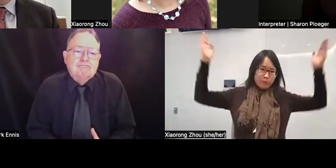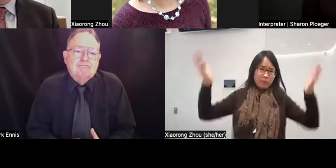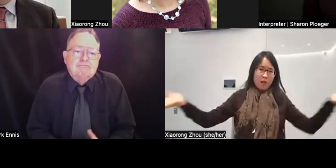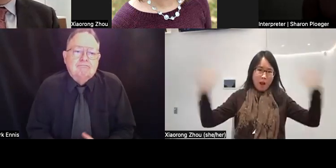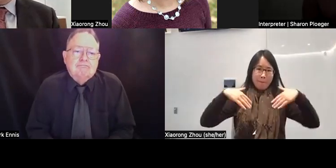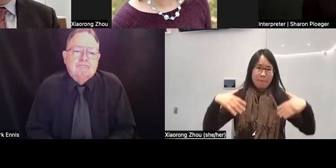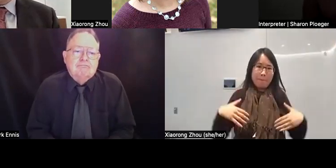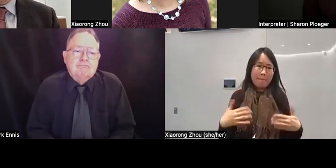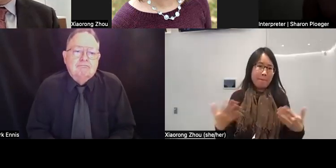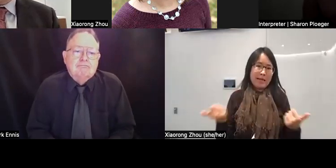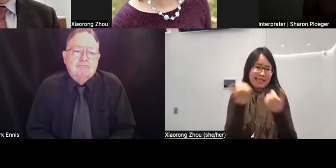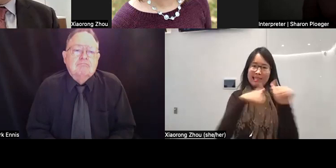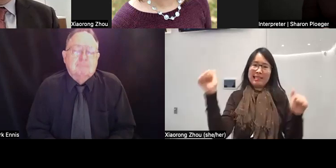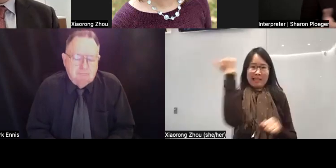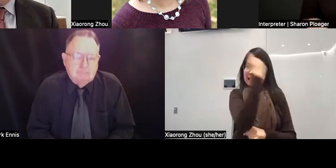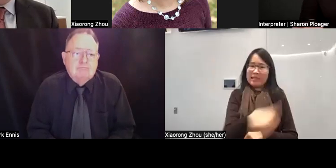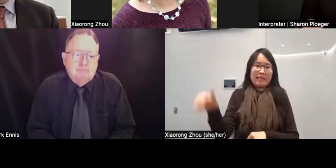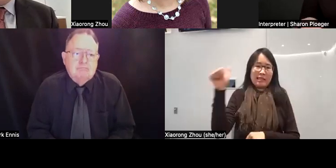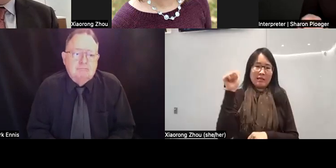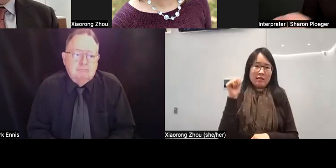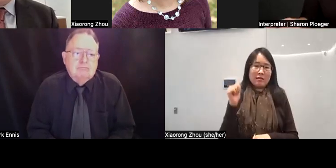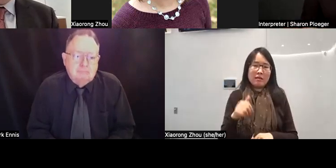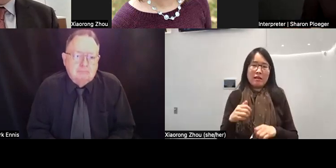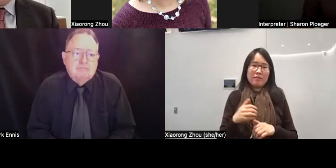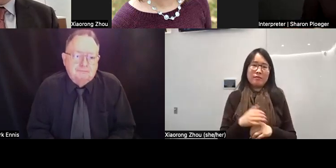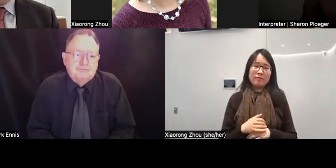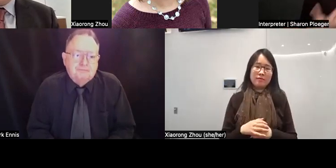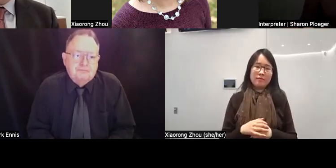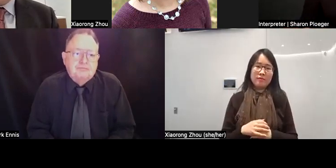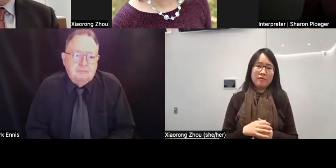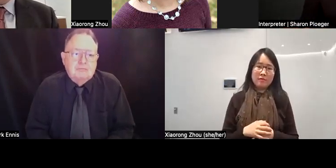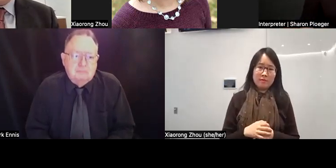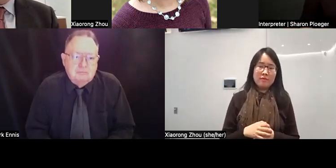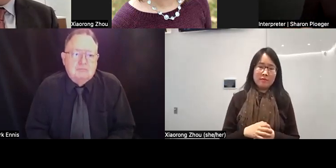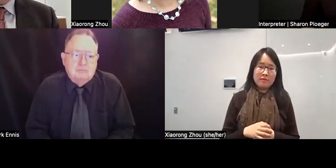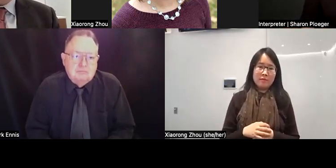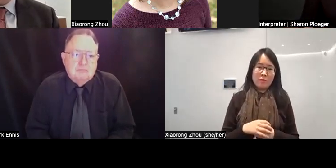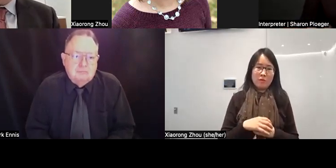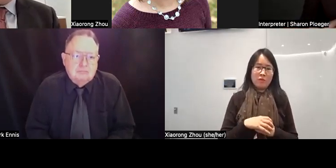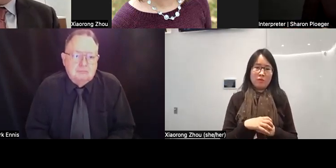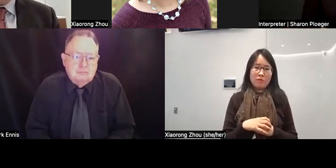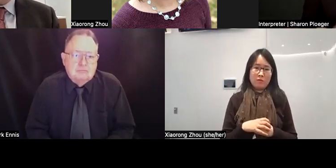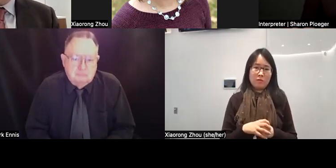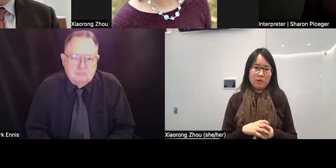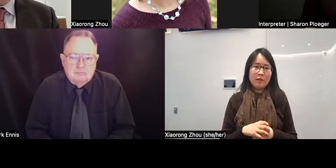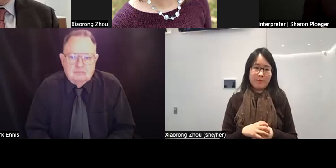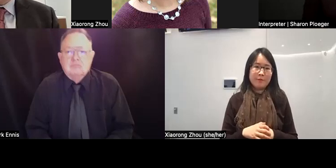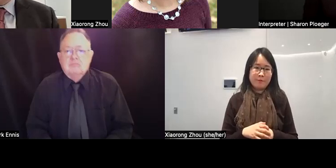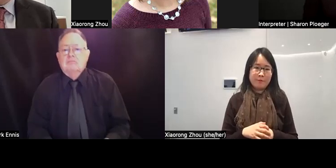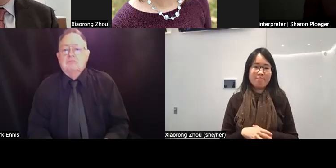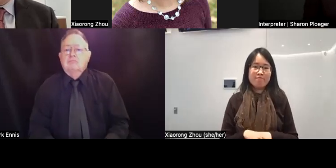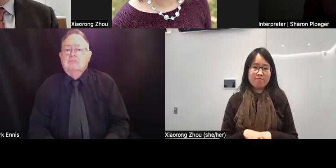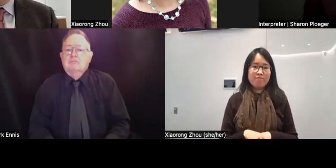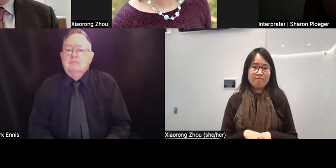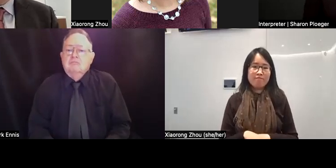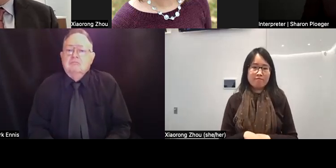And this is not a US only opportunity. It's for anyone internationally. Anybody can come and join the CIDAD. We welcome everyone.